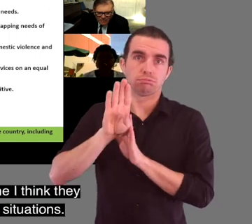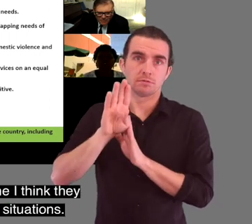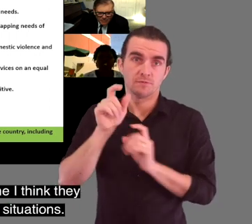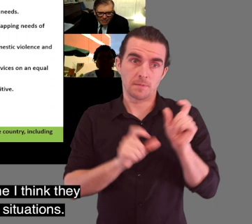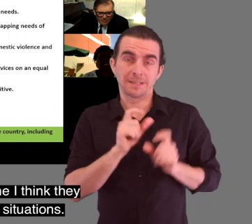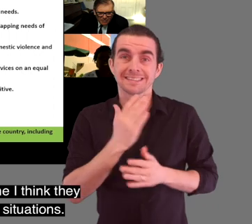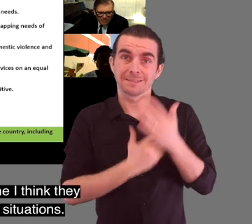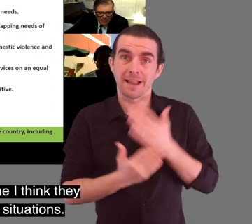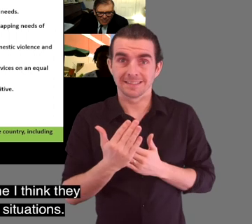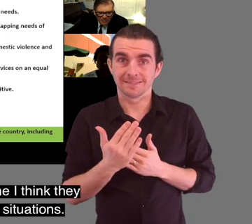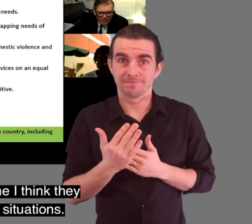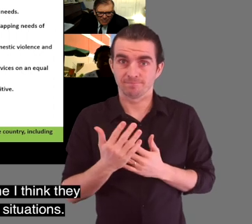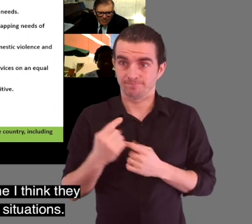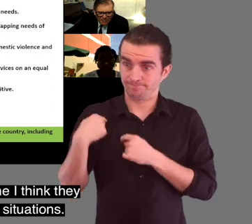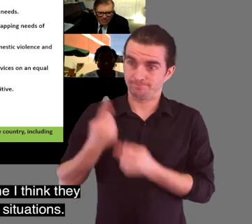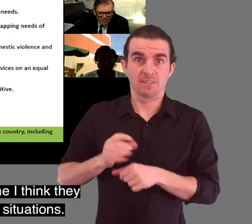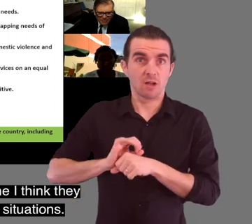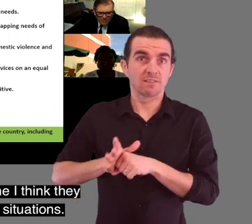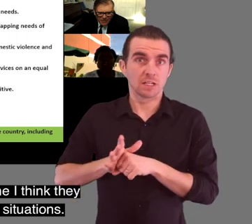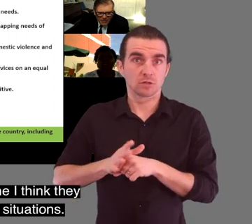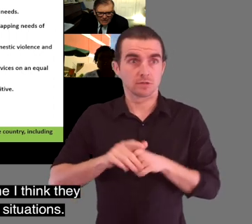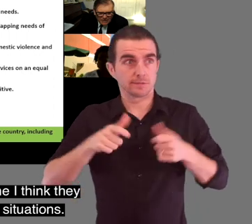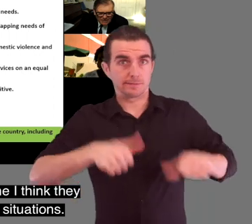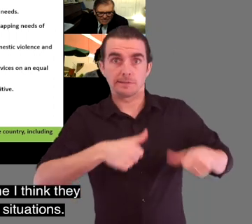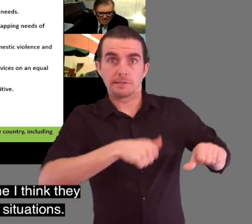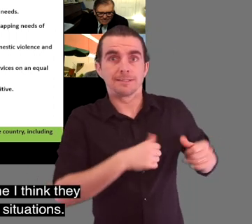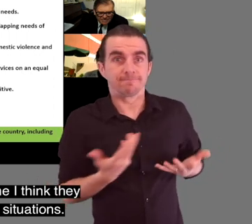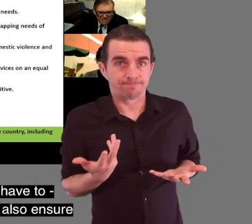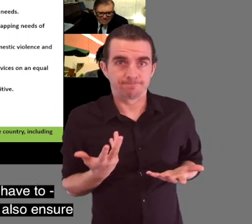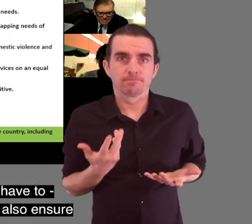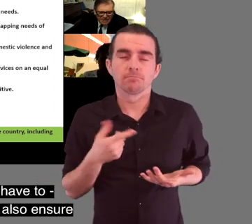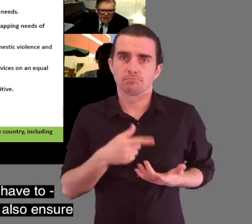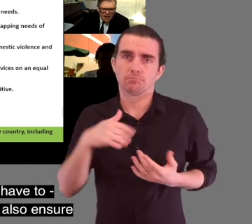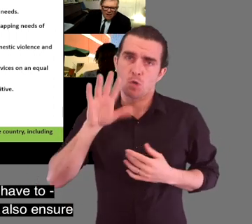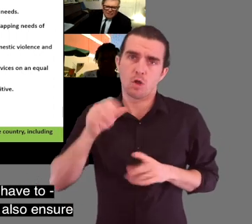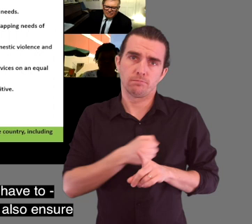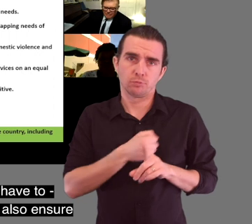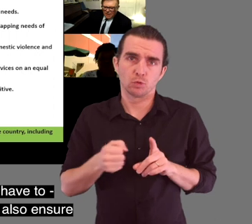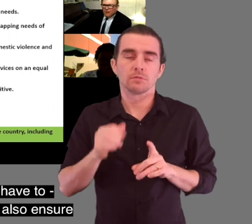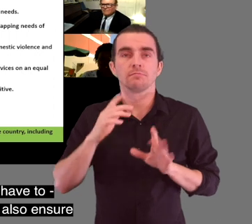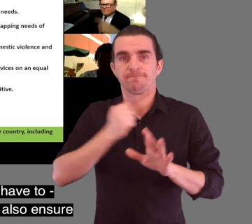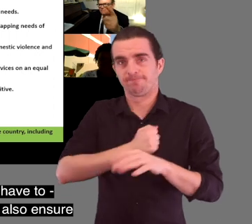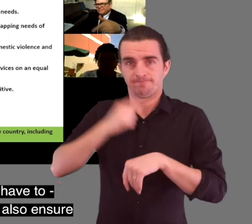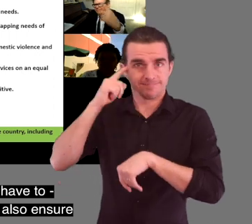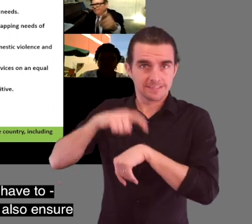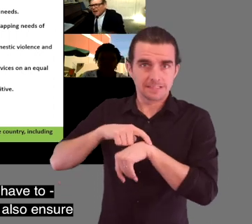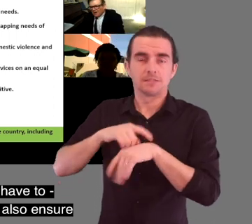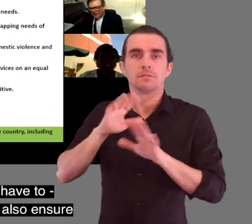during the lockdown and the quarantine. I think they are most abused in such